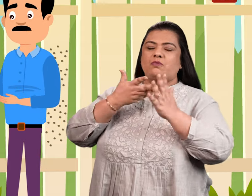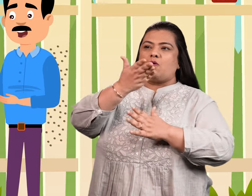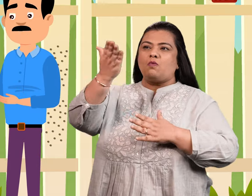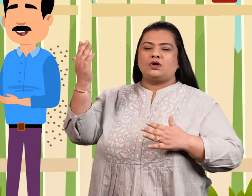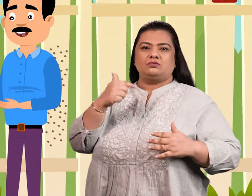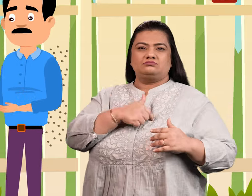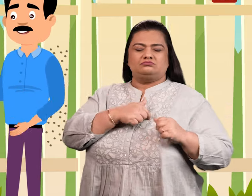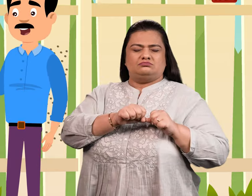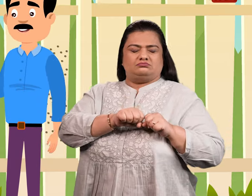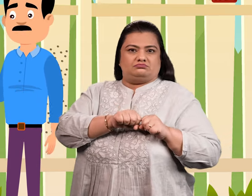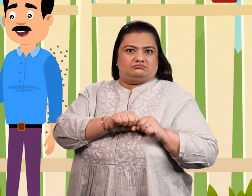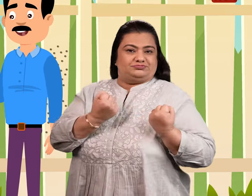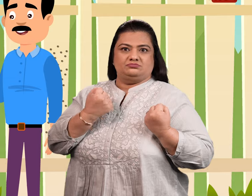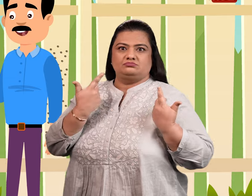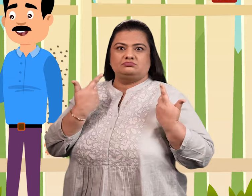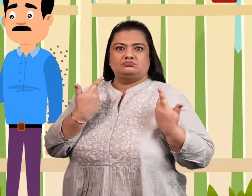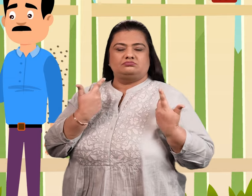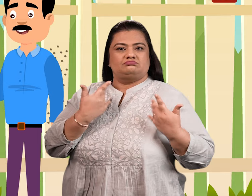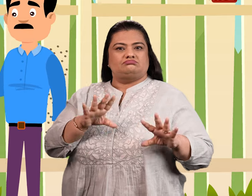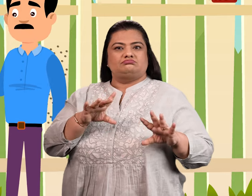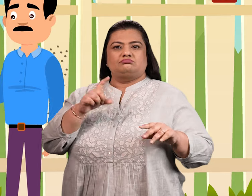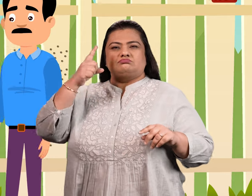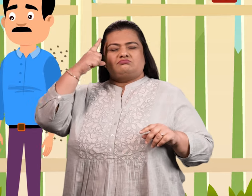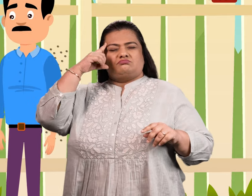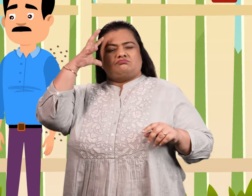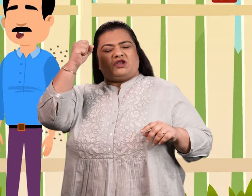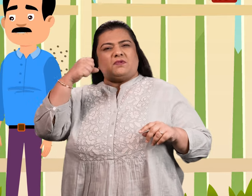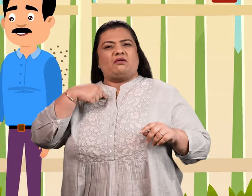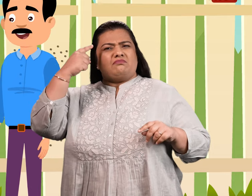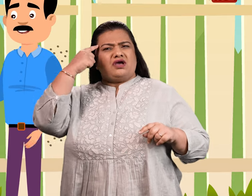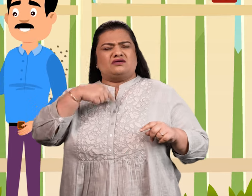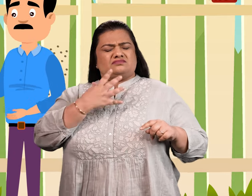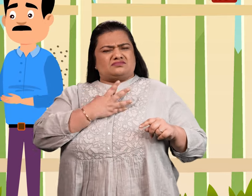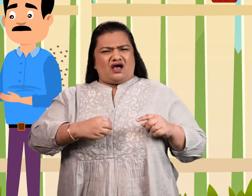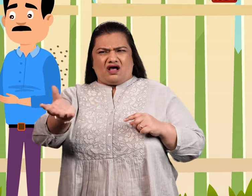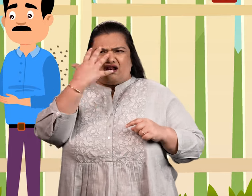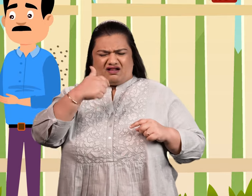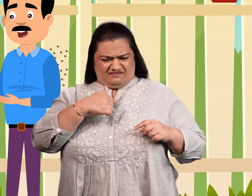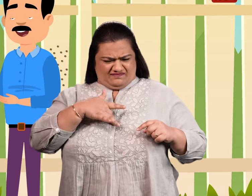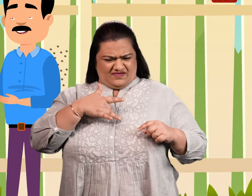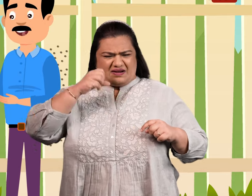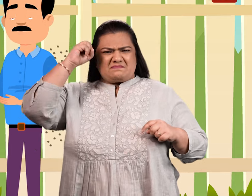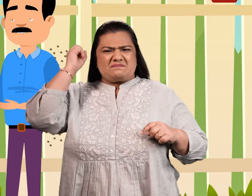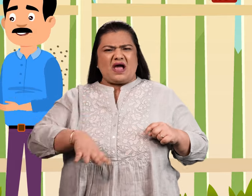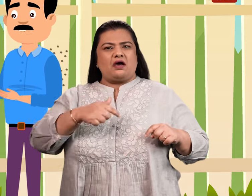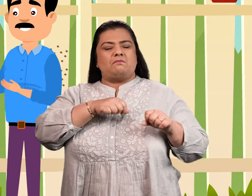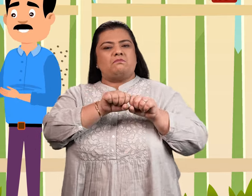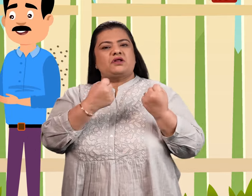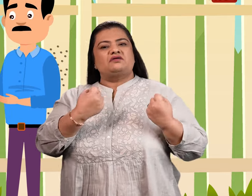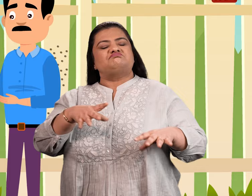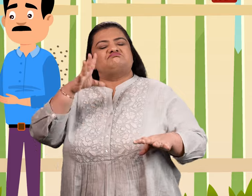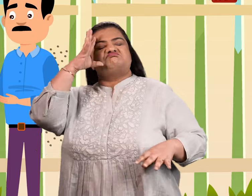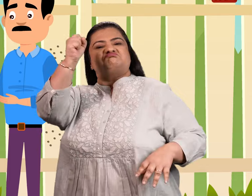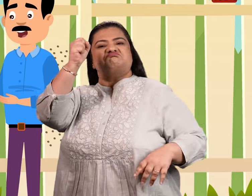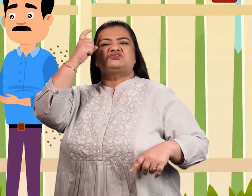Everyone, including your family, feels very bad. Whenever you shout, they cannot forget it and it hurts them a